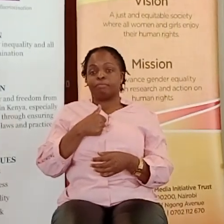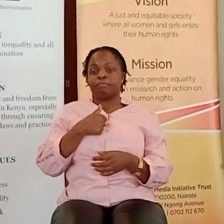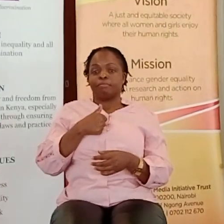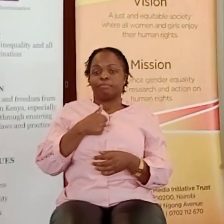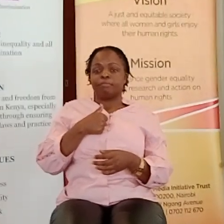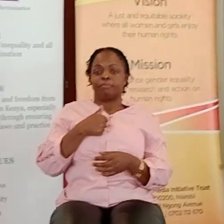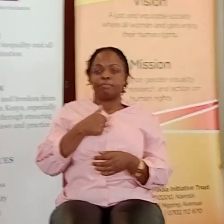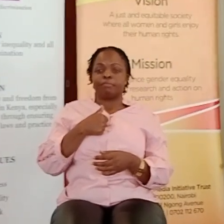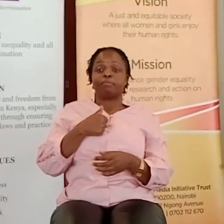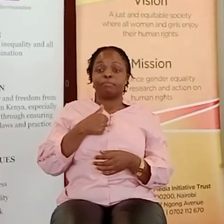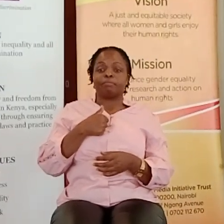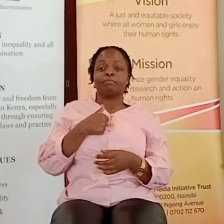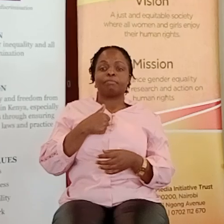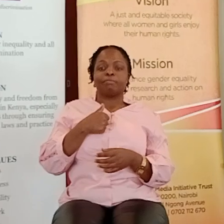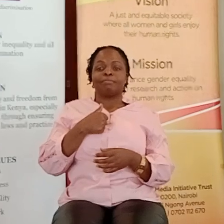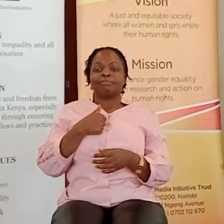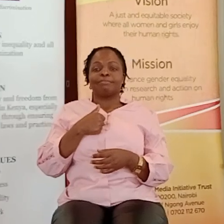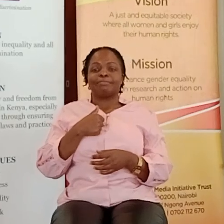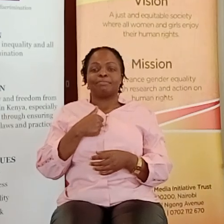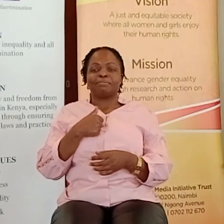Commissioner, karibu.